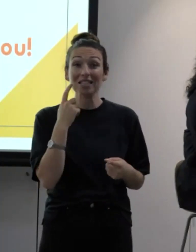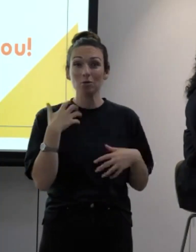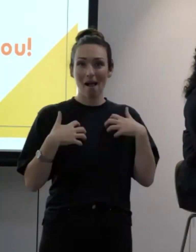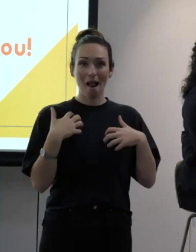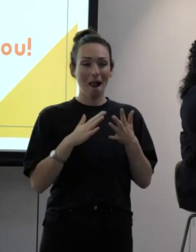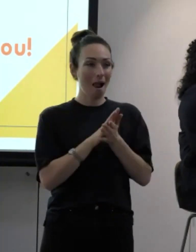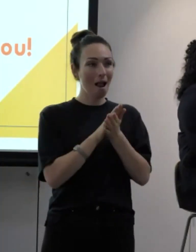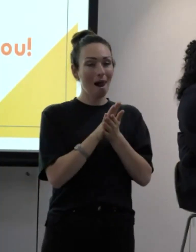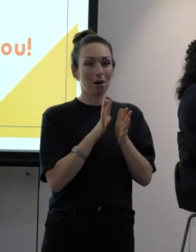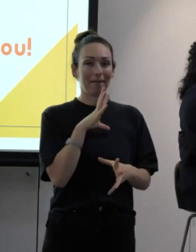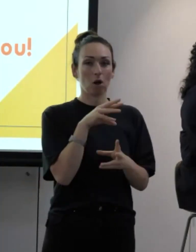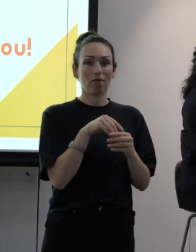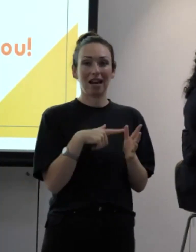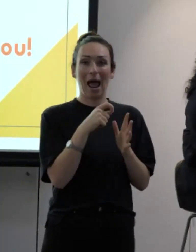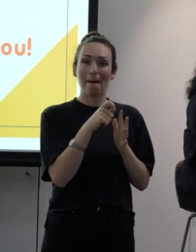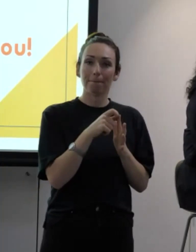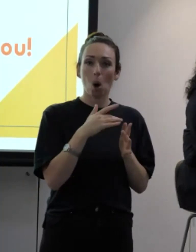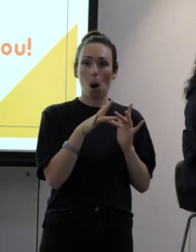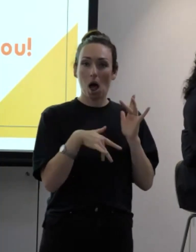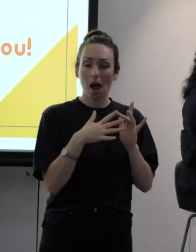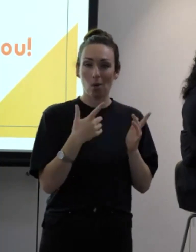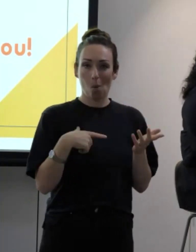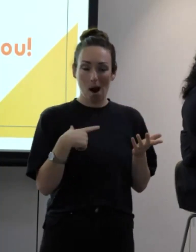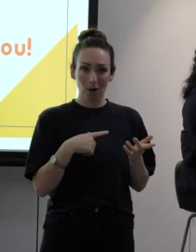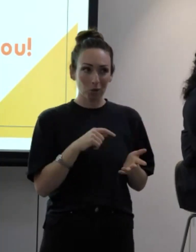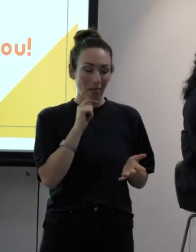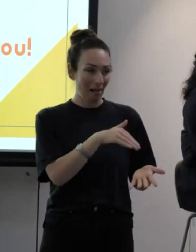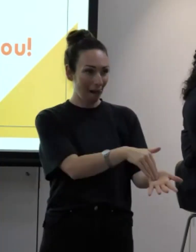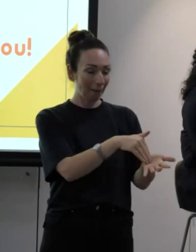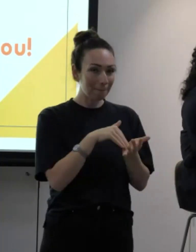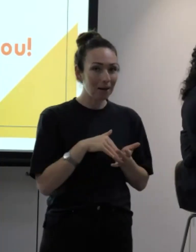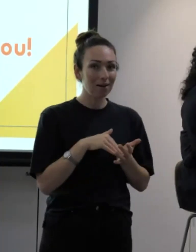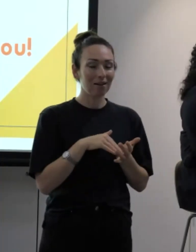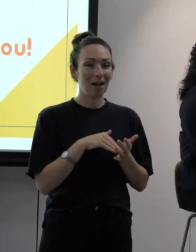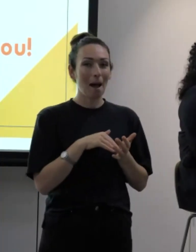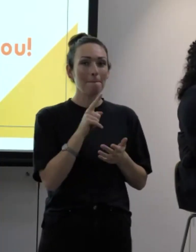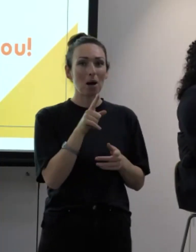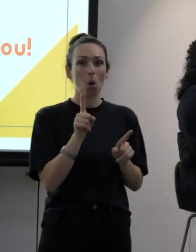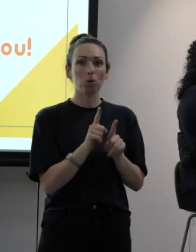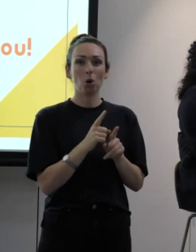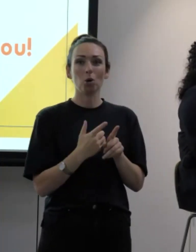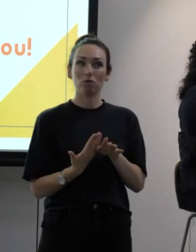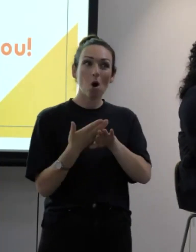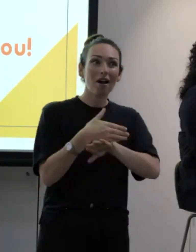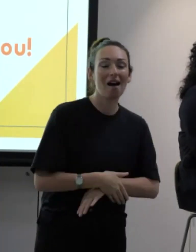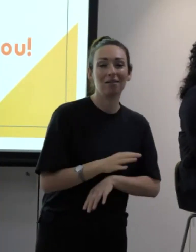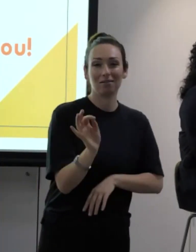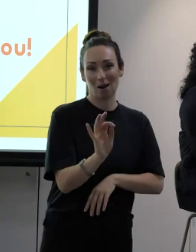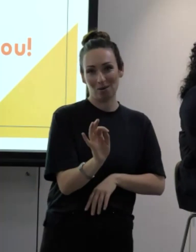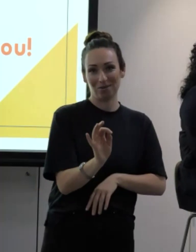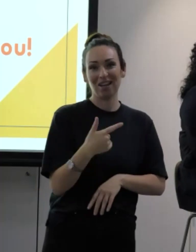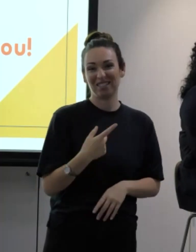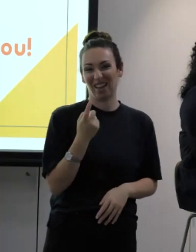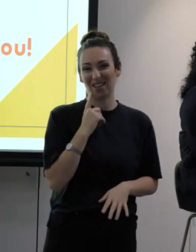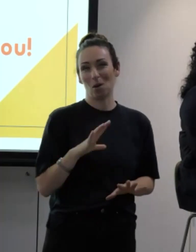enthusiastic about something that's going to help you with very little effort, or very little engagement. It's